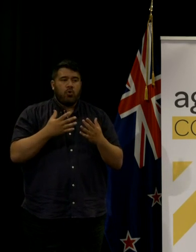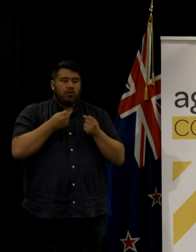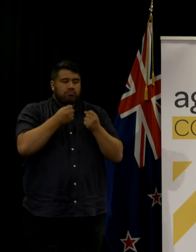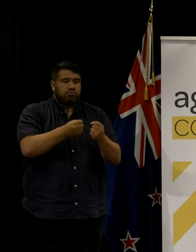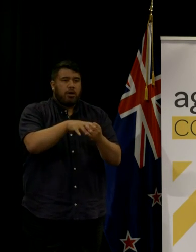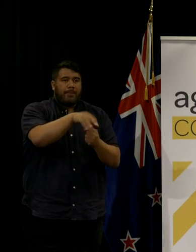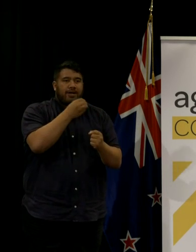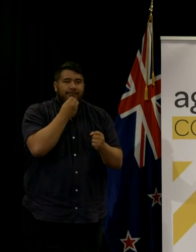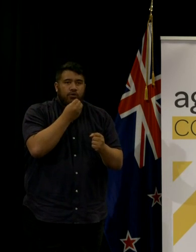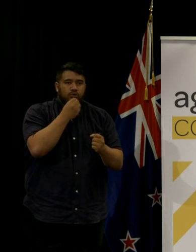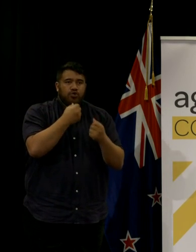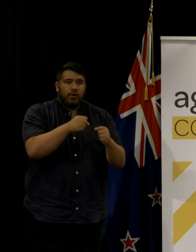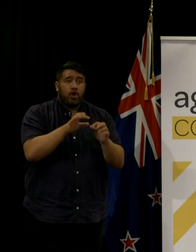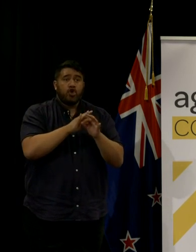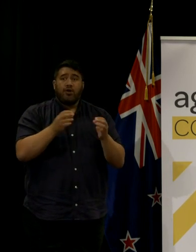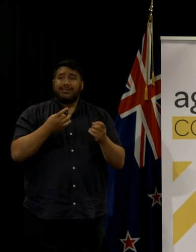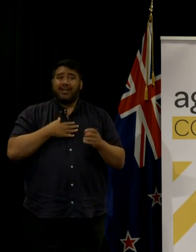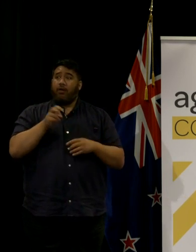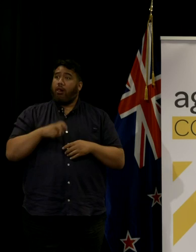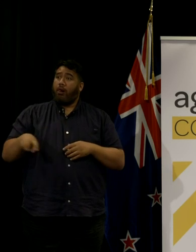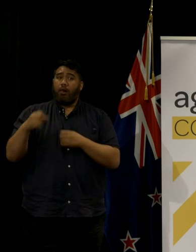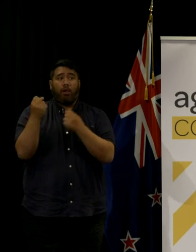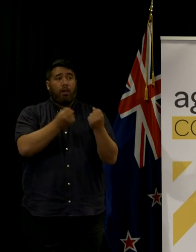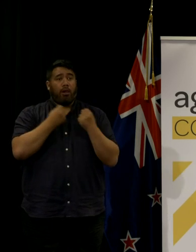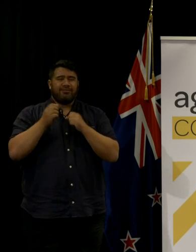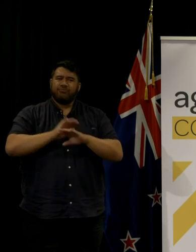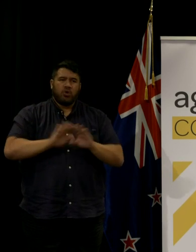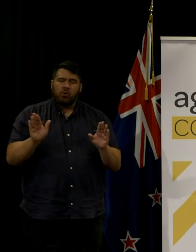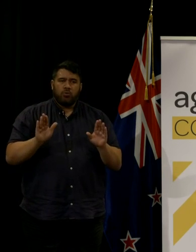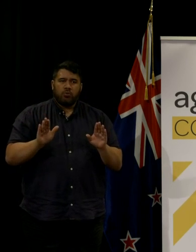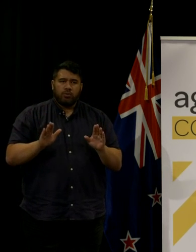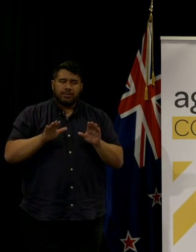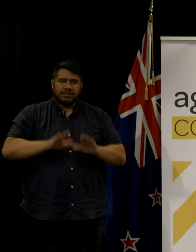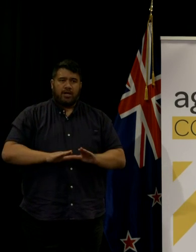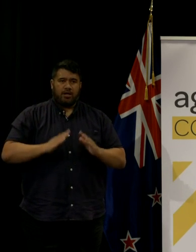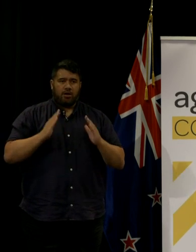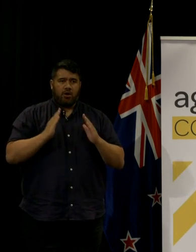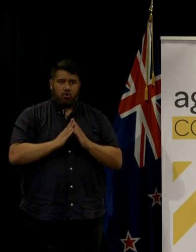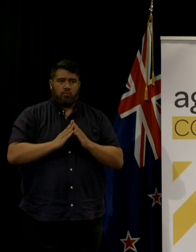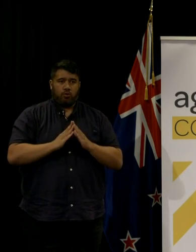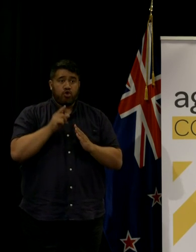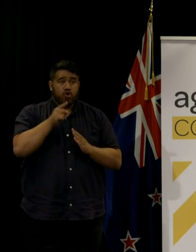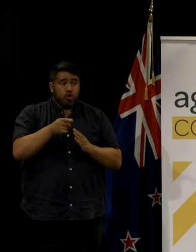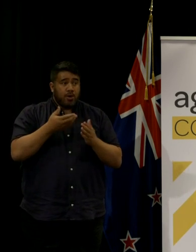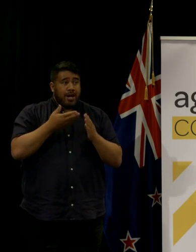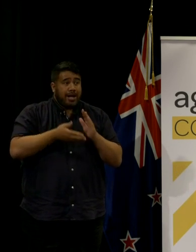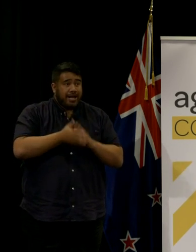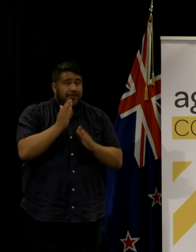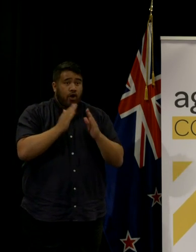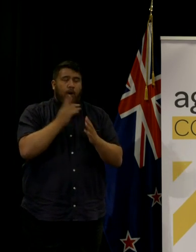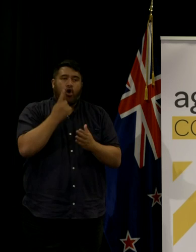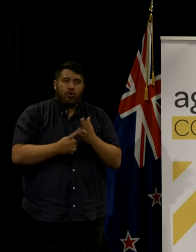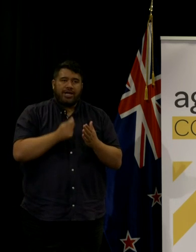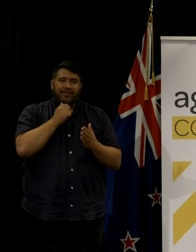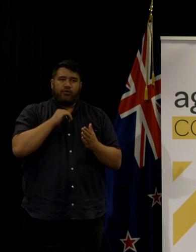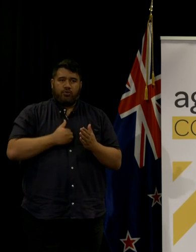the supermarket. They're not just going out for a bit of a mooch. This is the time where actually stay home unless you've got a purposeful reason to be out. There have to